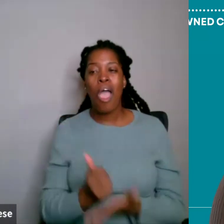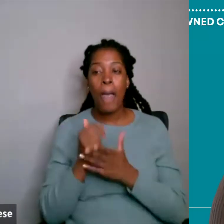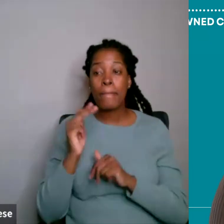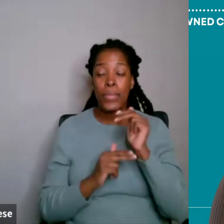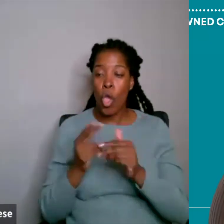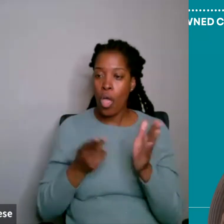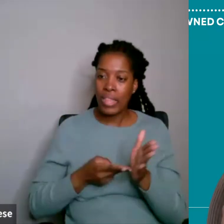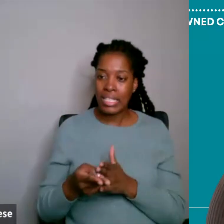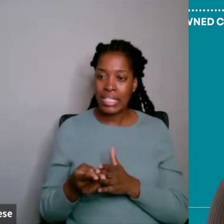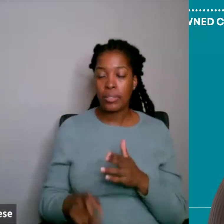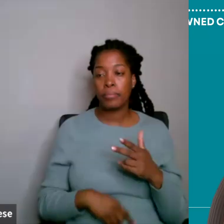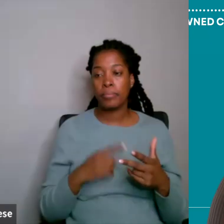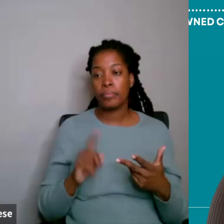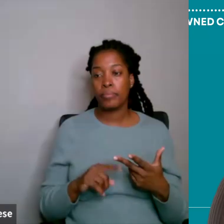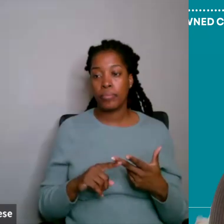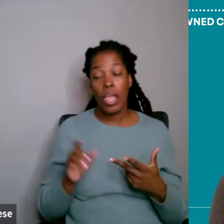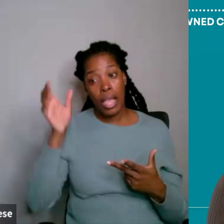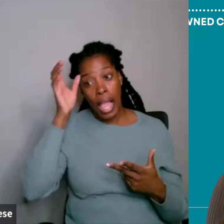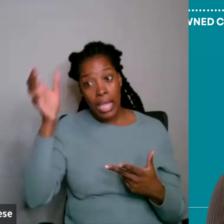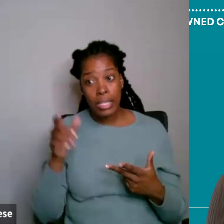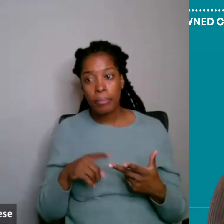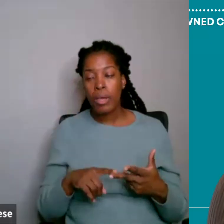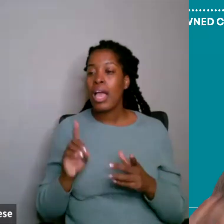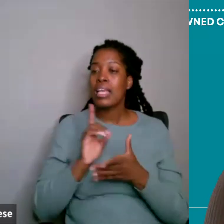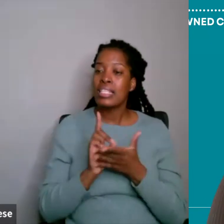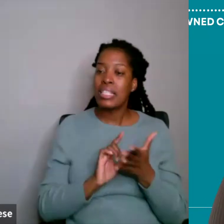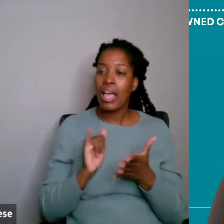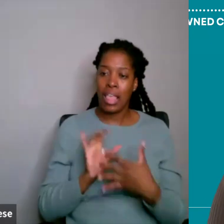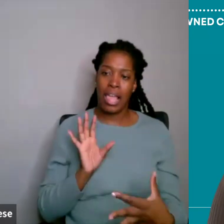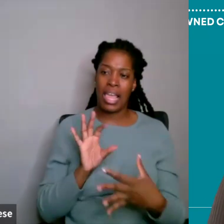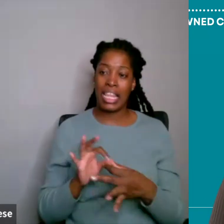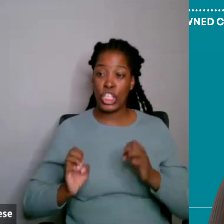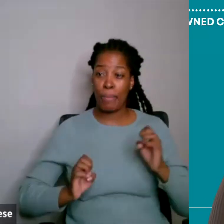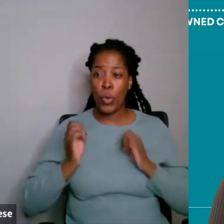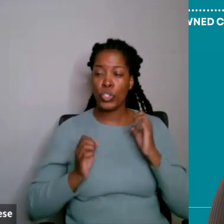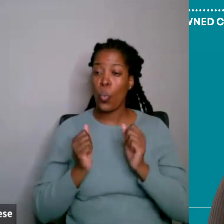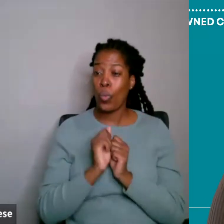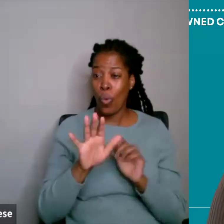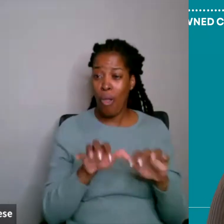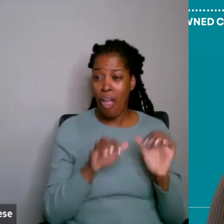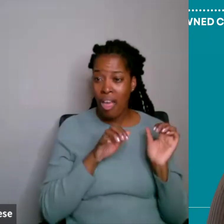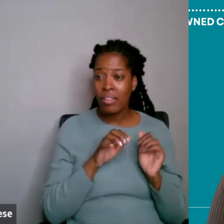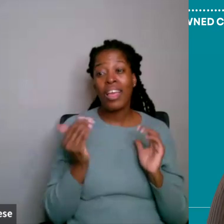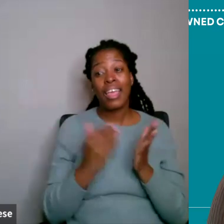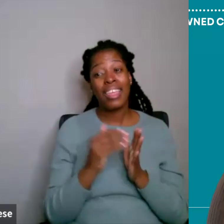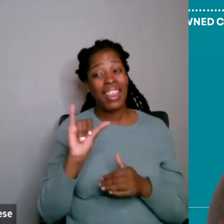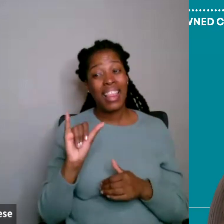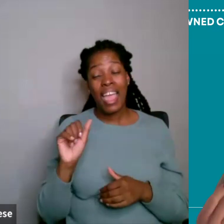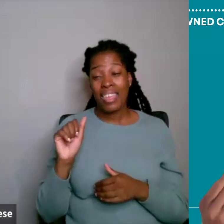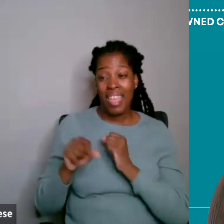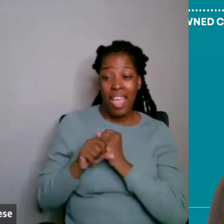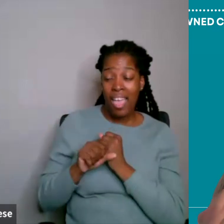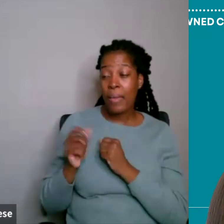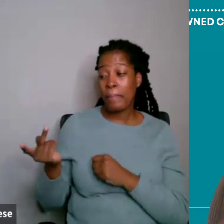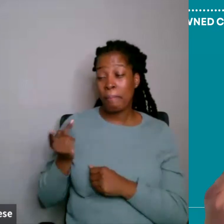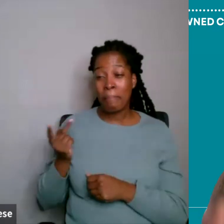And concept, or design that connects emotionally with your audience. Again, just like the ads Dad and I love to share back and forth. Something